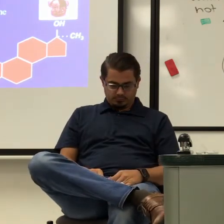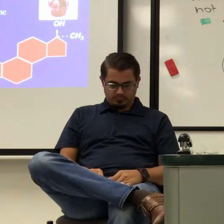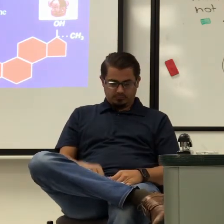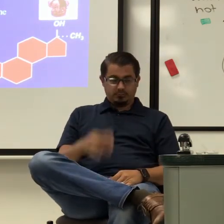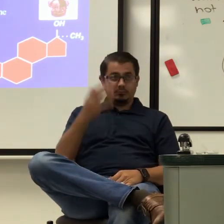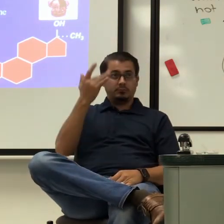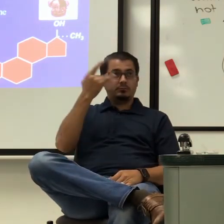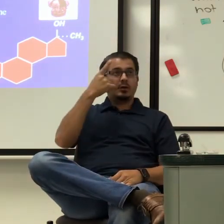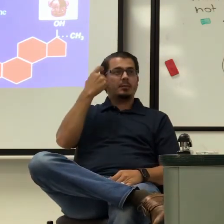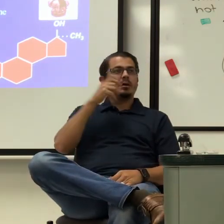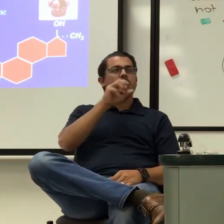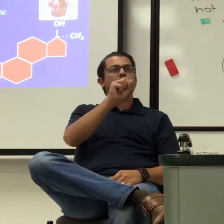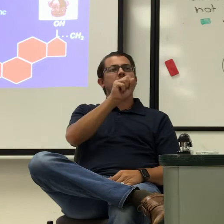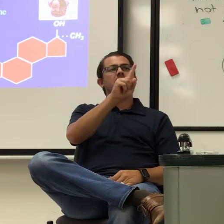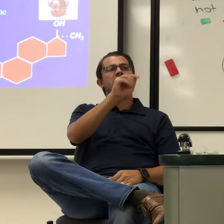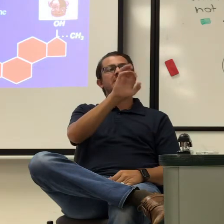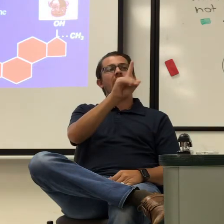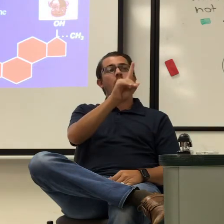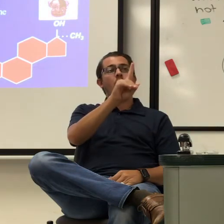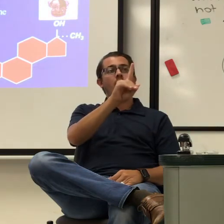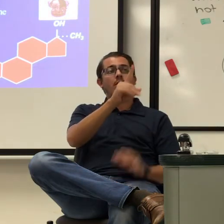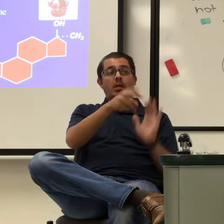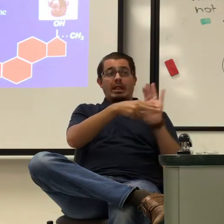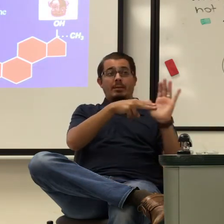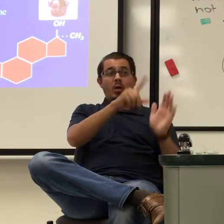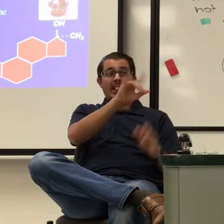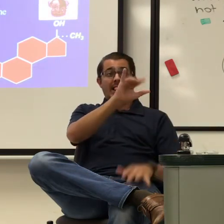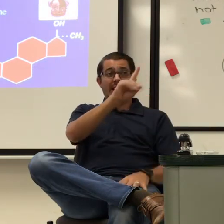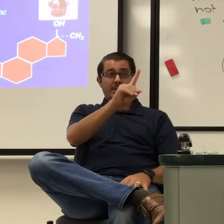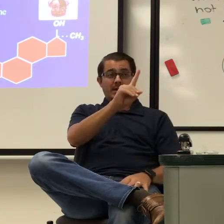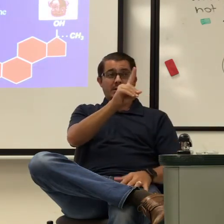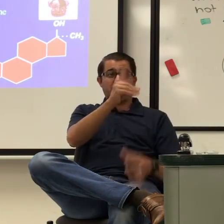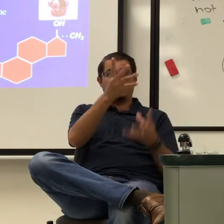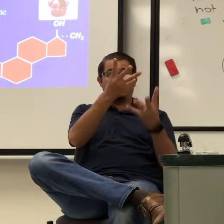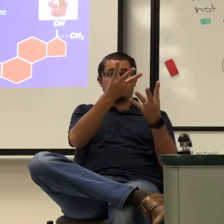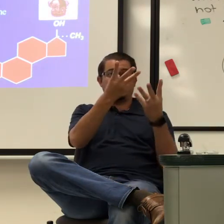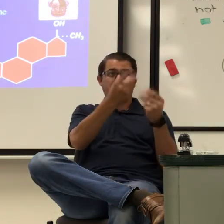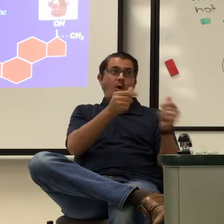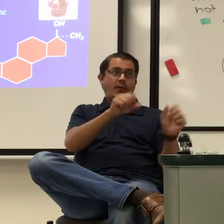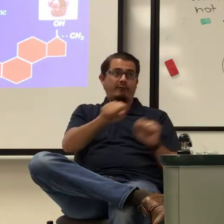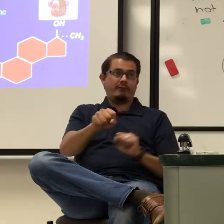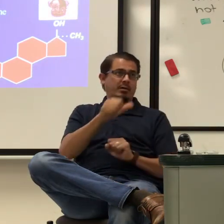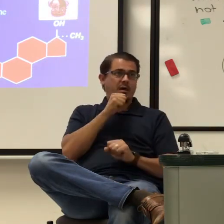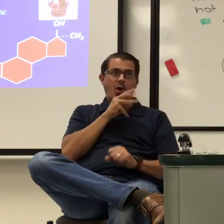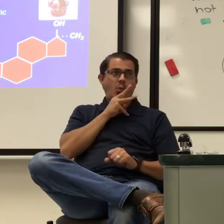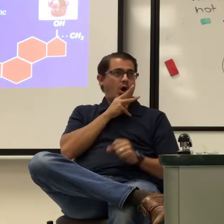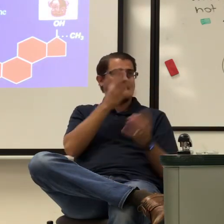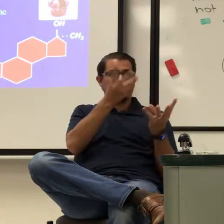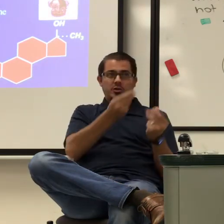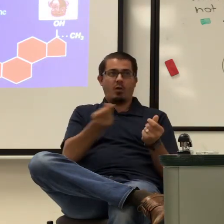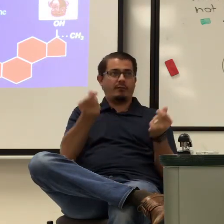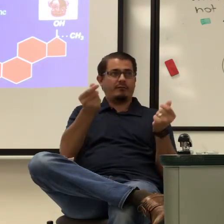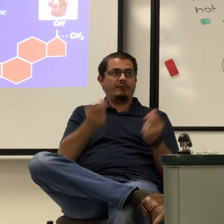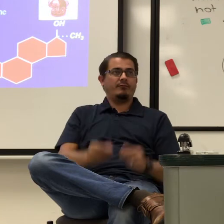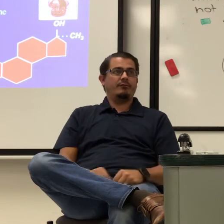Because steroids are classified as a lipid, these are lipid soluble, not water soluble.